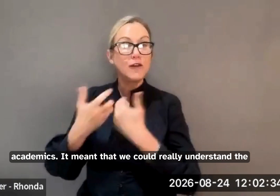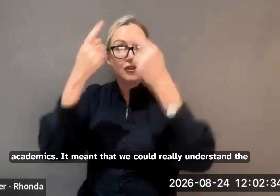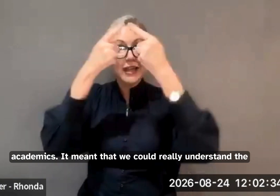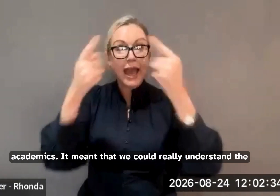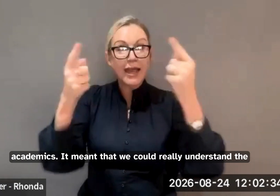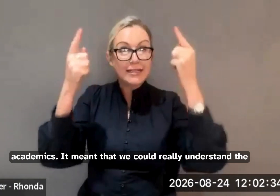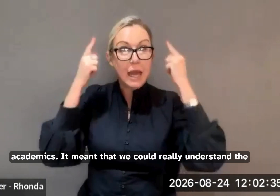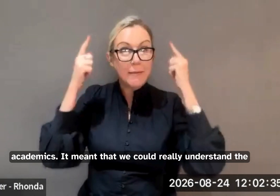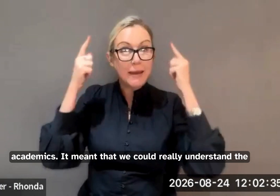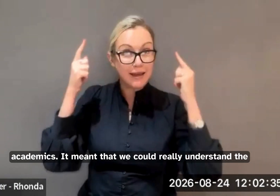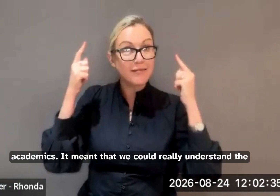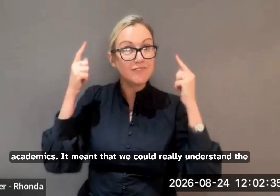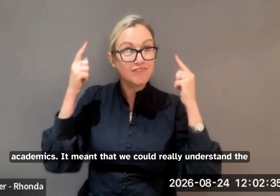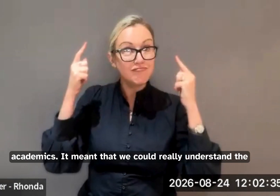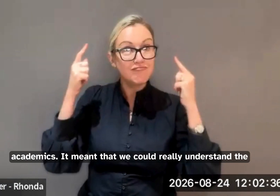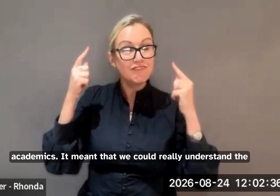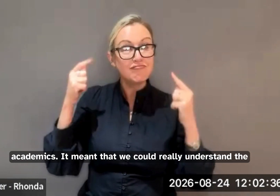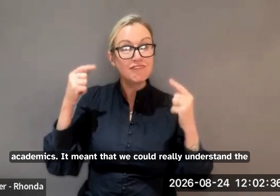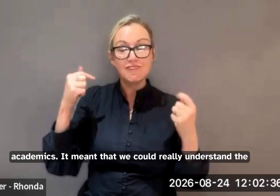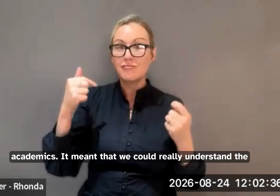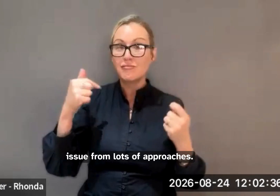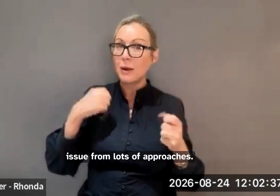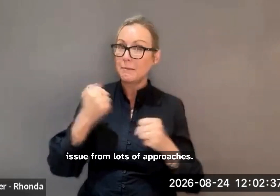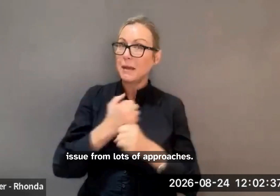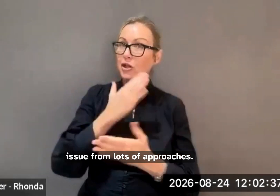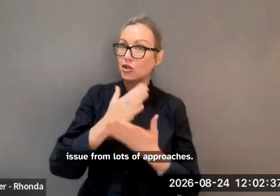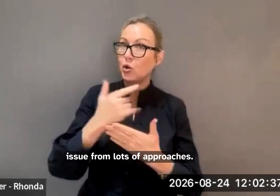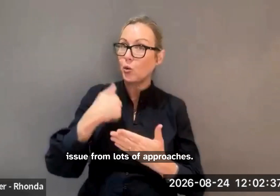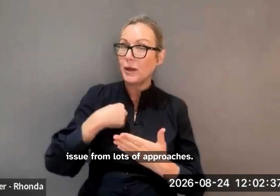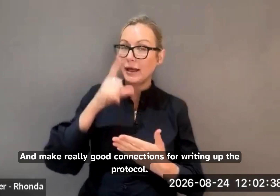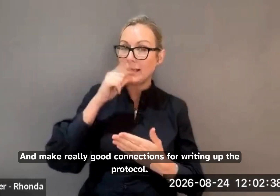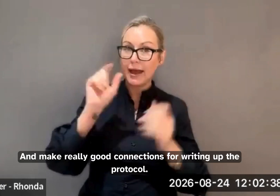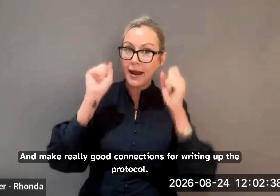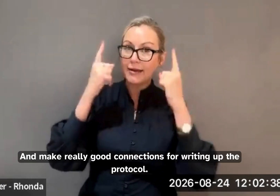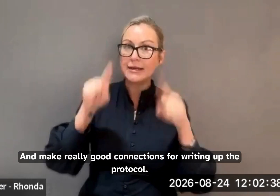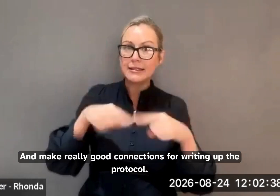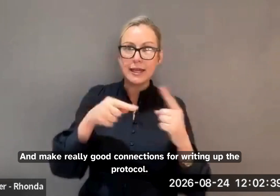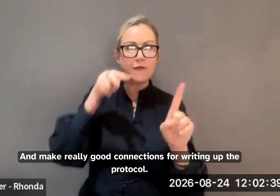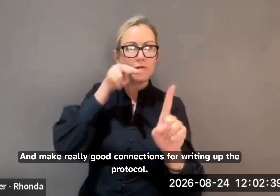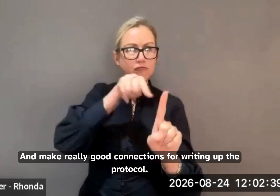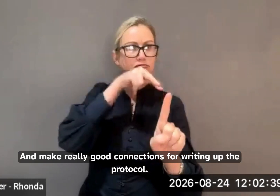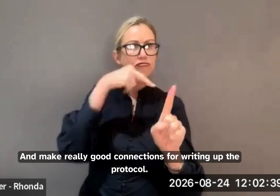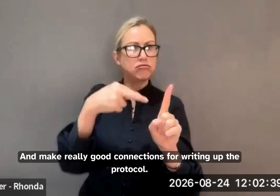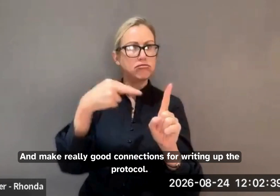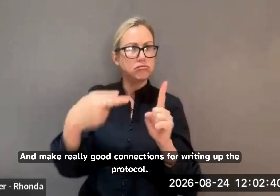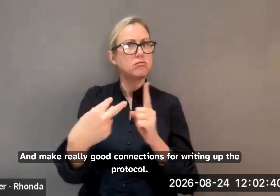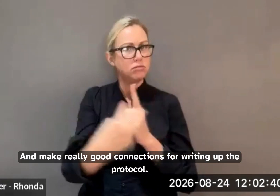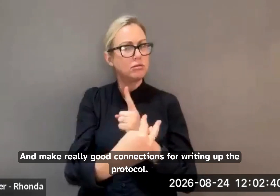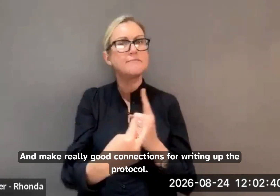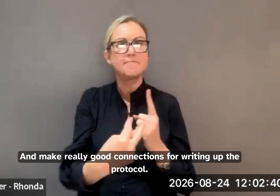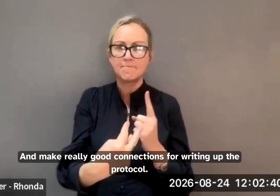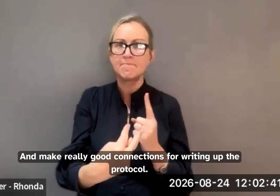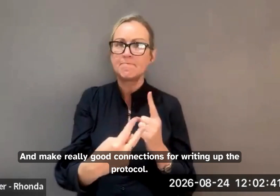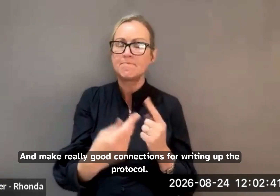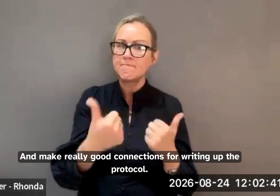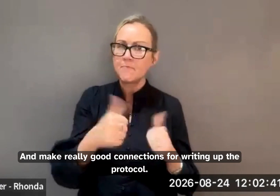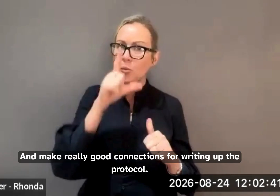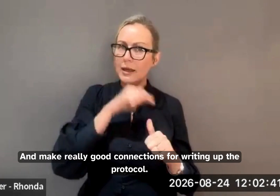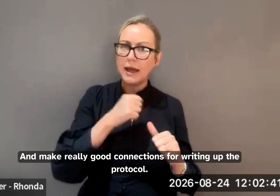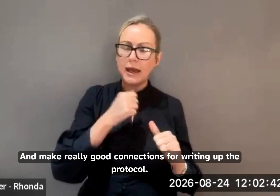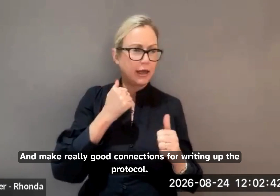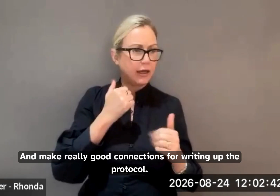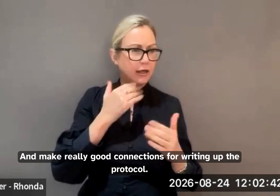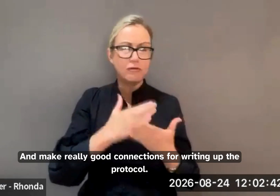it meant that we could really understand the issue from lots of approaches, and make really good connections